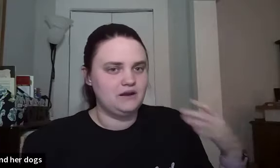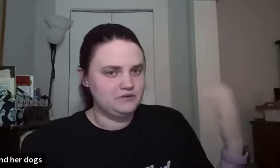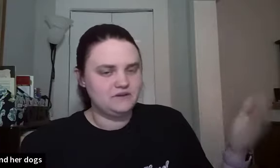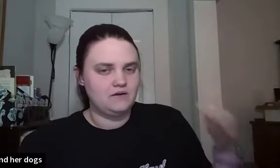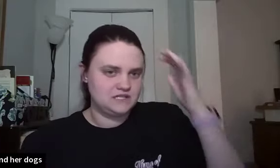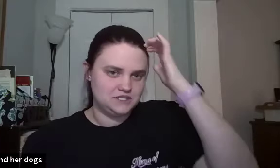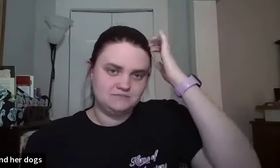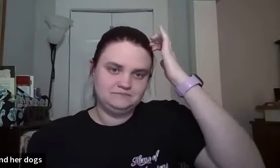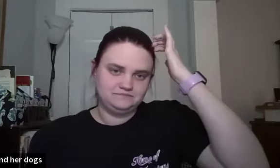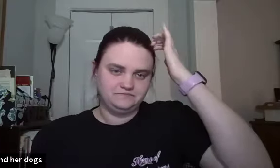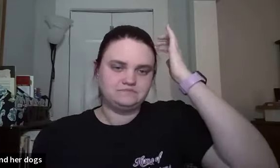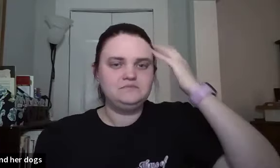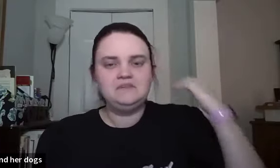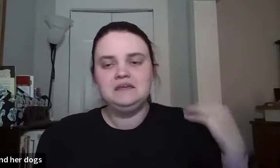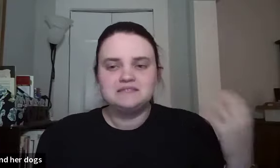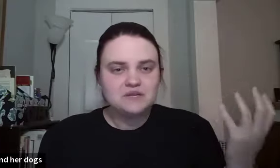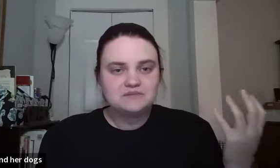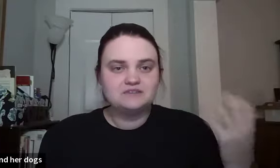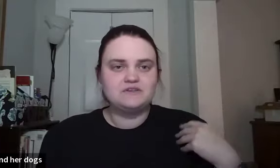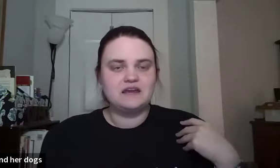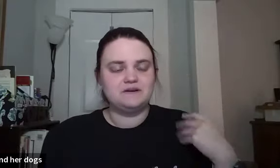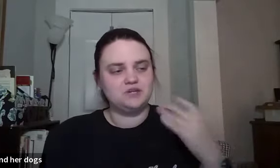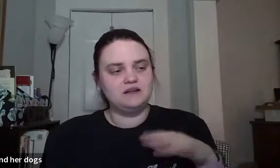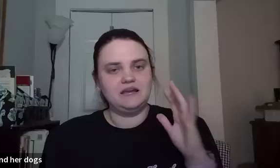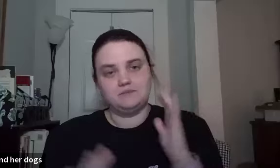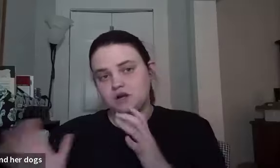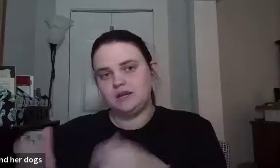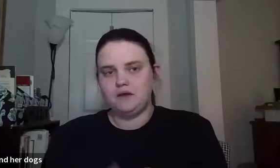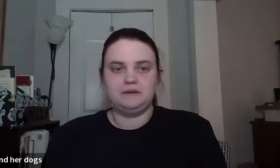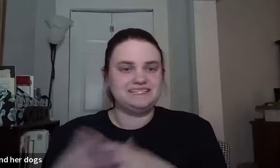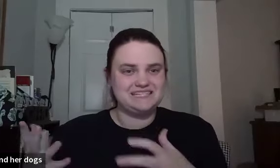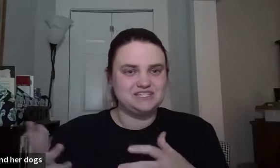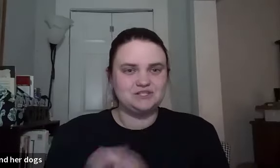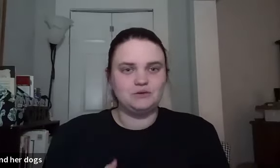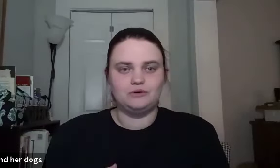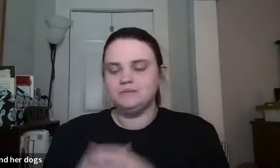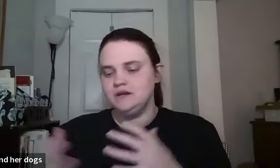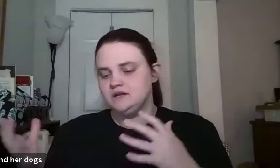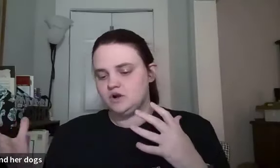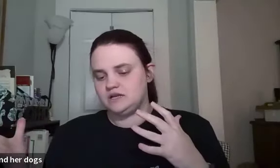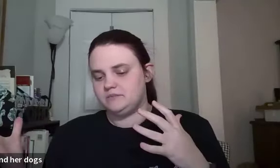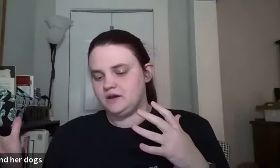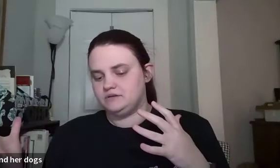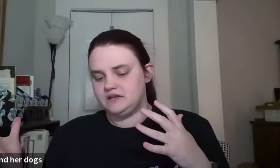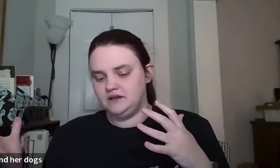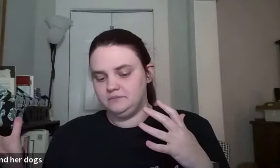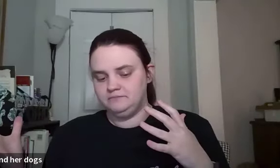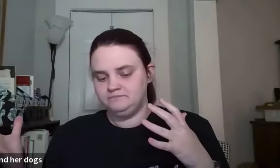of with the conversation. Sometimes I'll do that if I'm trying to like, I'm talking about like my sister or talking about